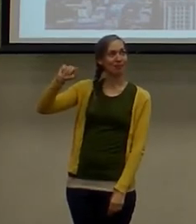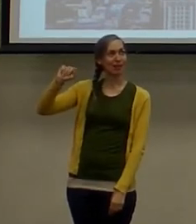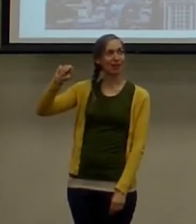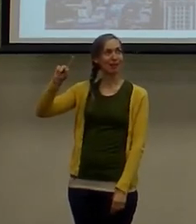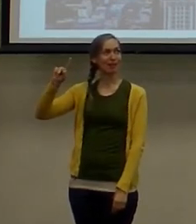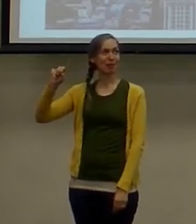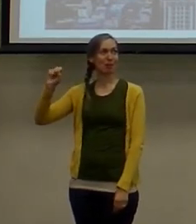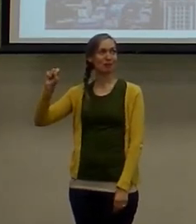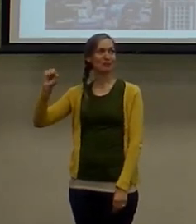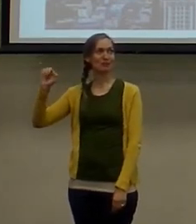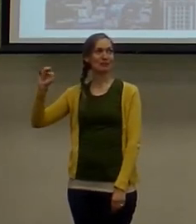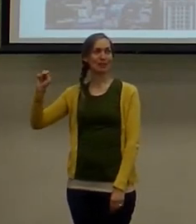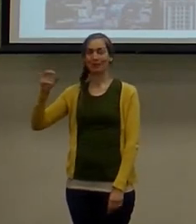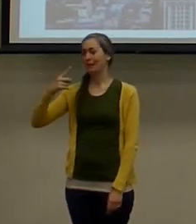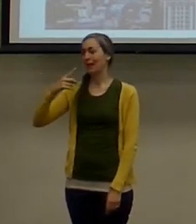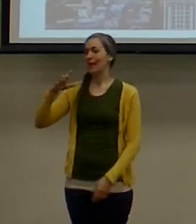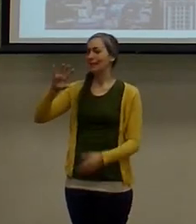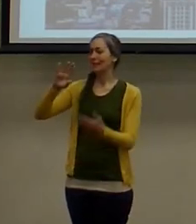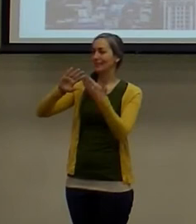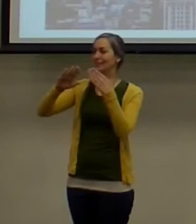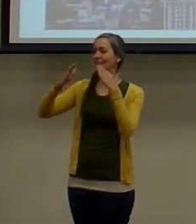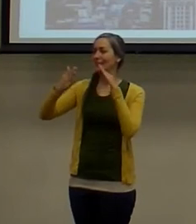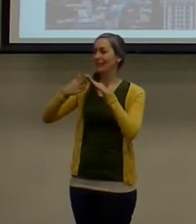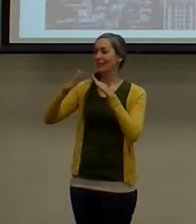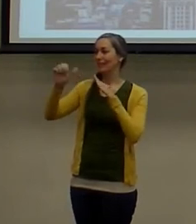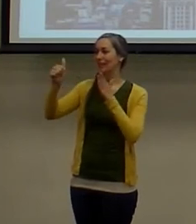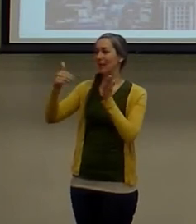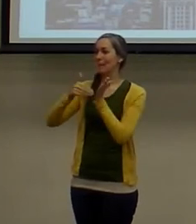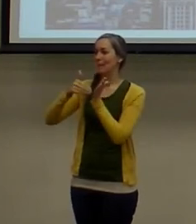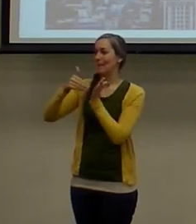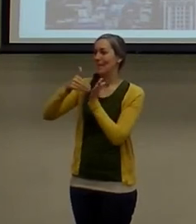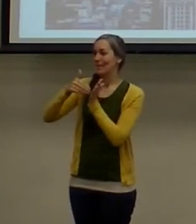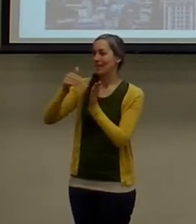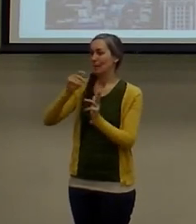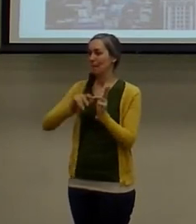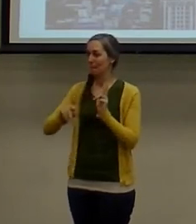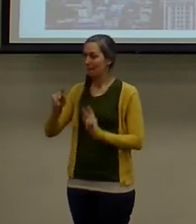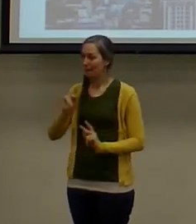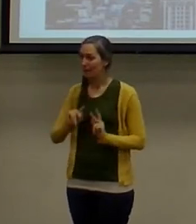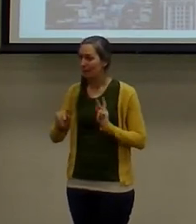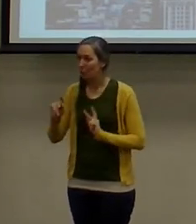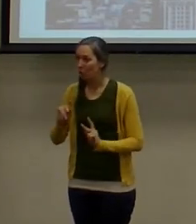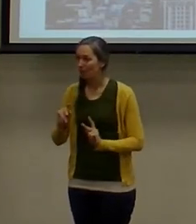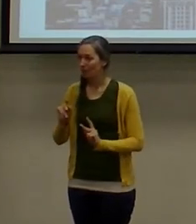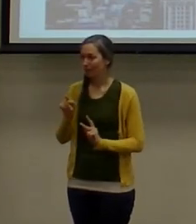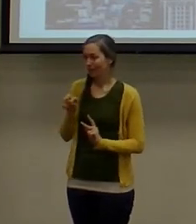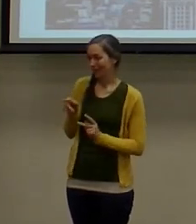million people. Richard Roger chose it to be one of his,